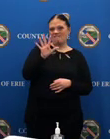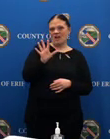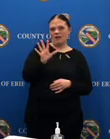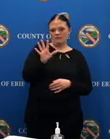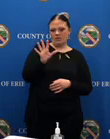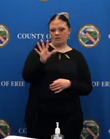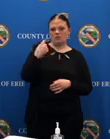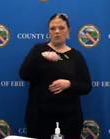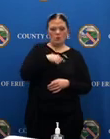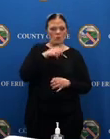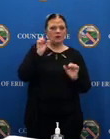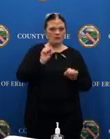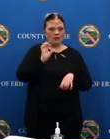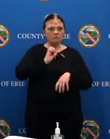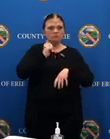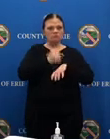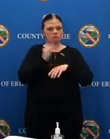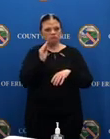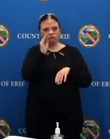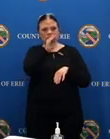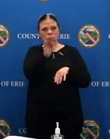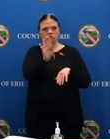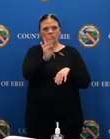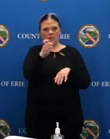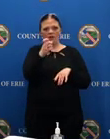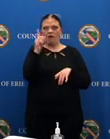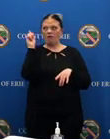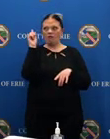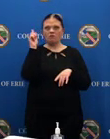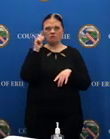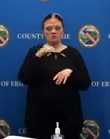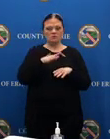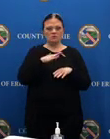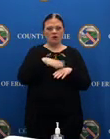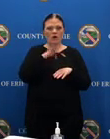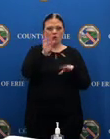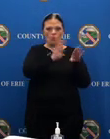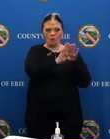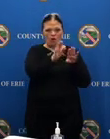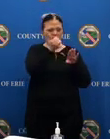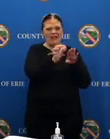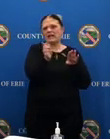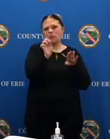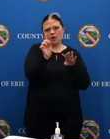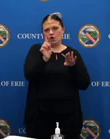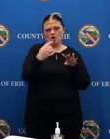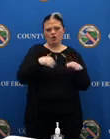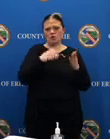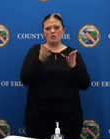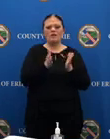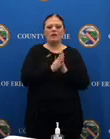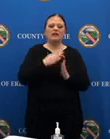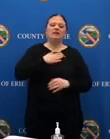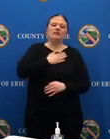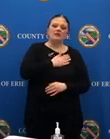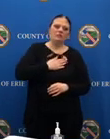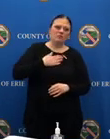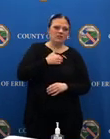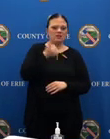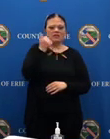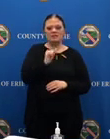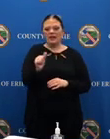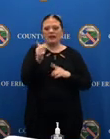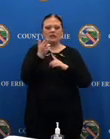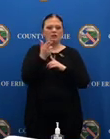858-7695, and we can put one of these Narcan boxes on your wall anywhere. So we're asking, please, any